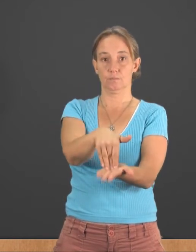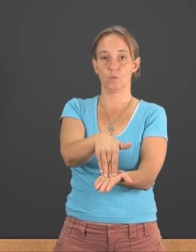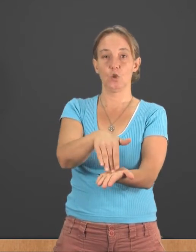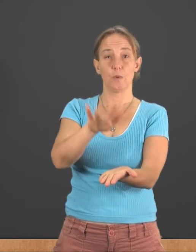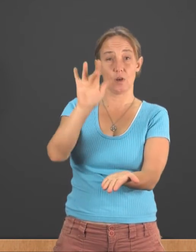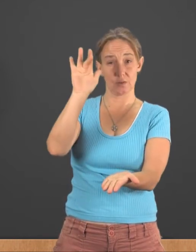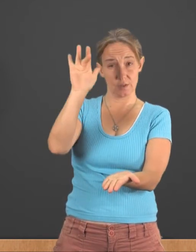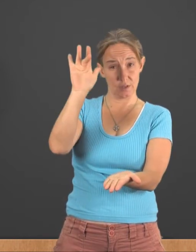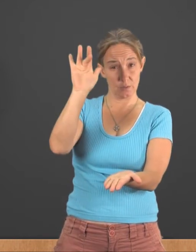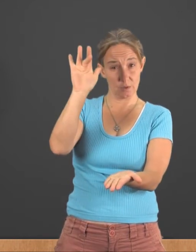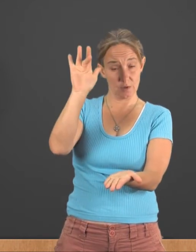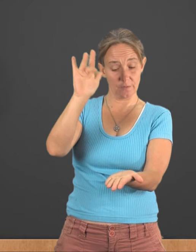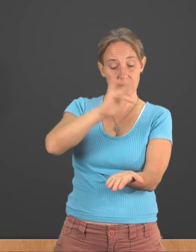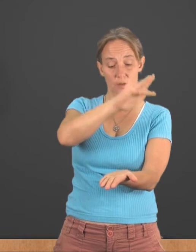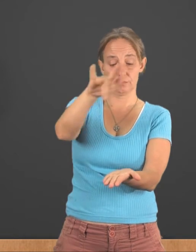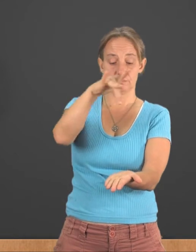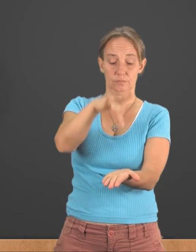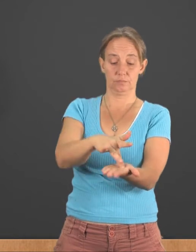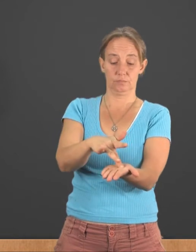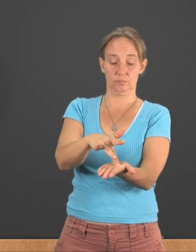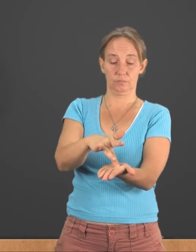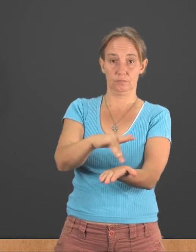You may also see it with the middle finger.